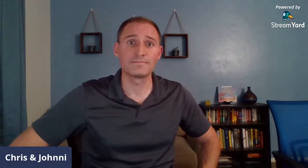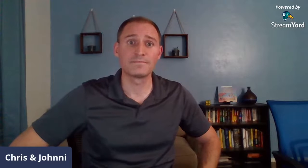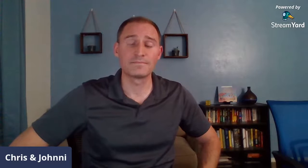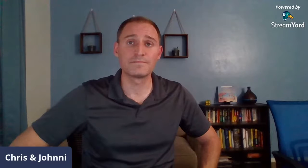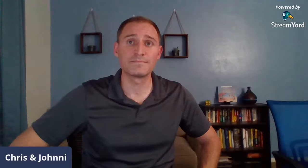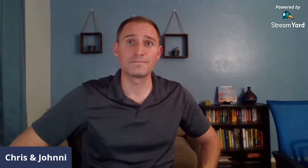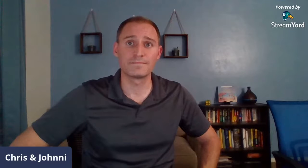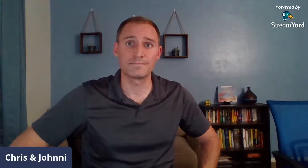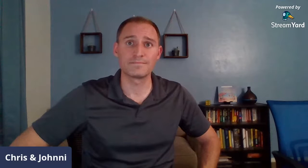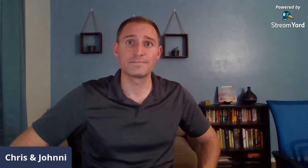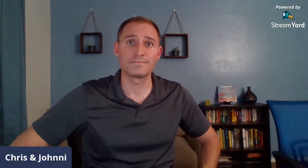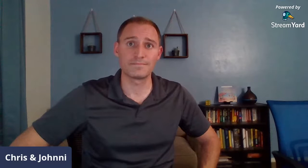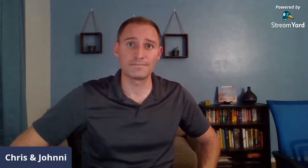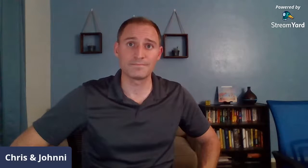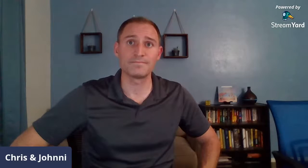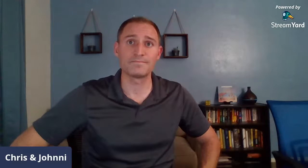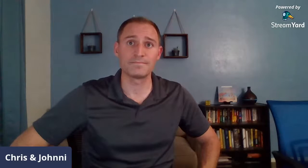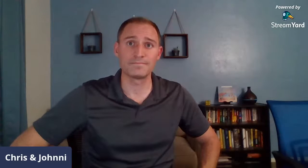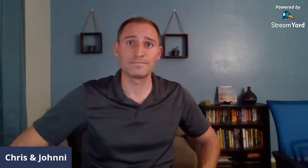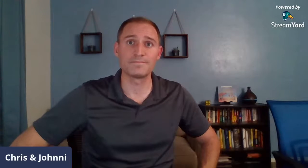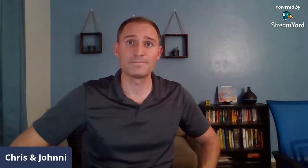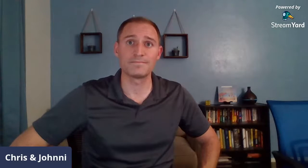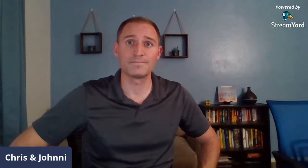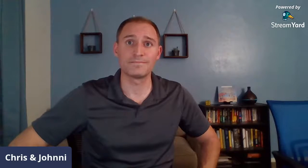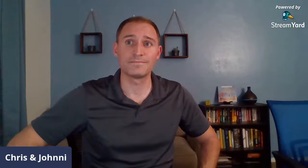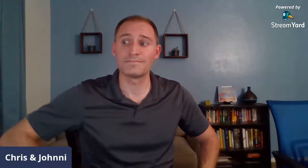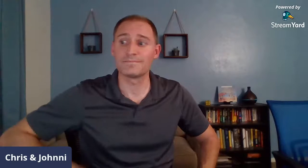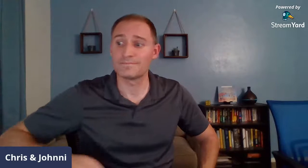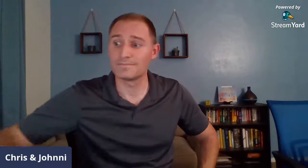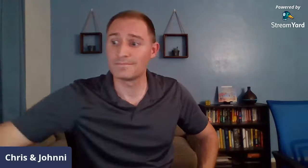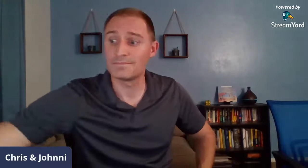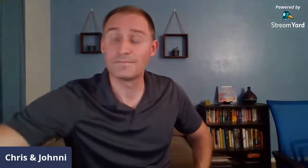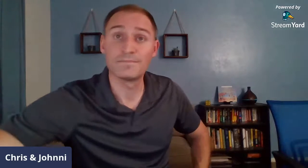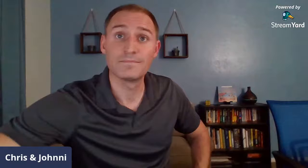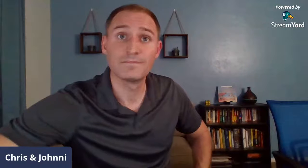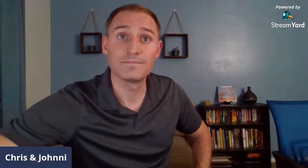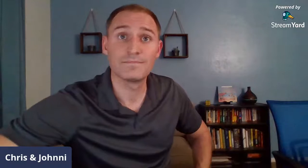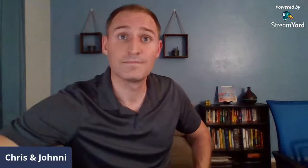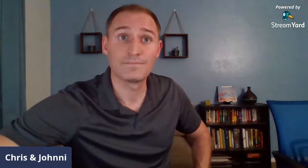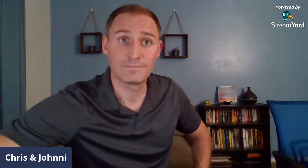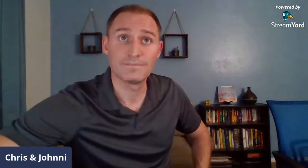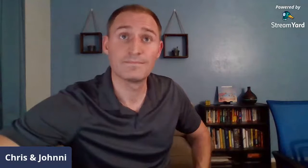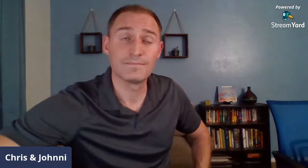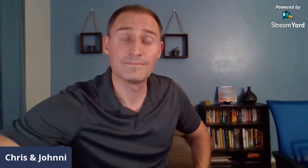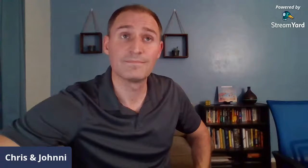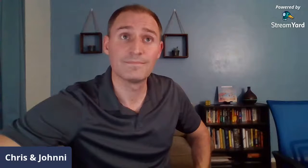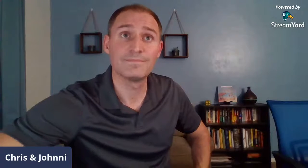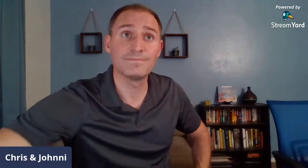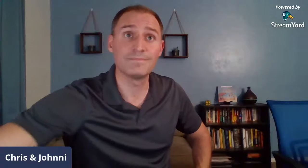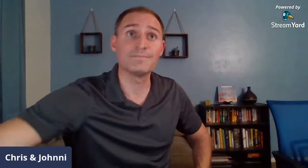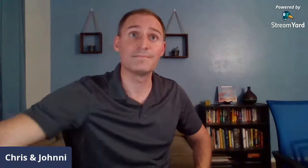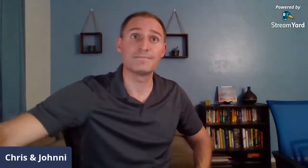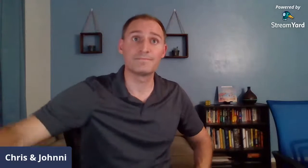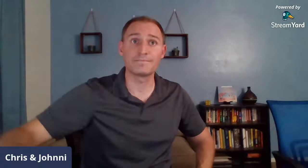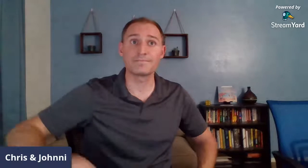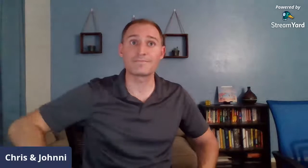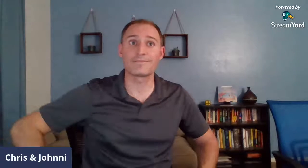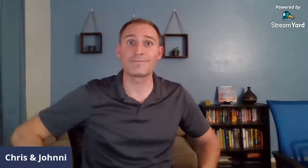a teacher or someone who's teaching you versus somebody who that's just their first language. You know what I mean? Mm-hmm. And